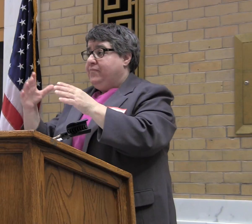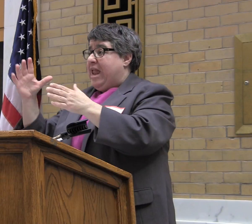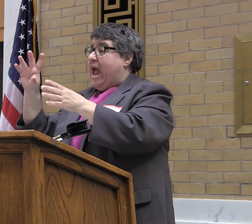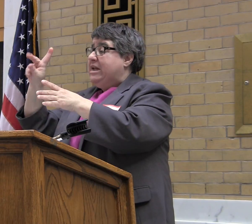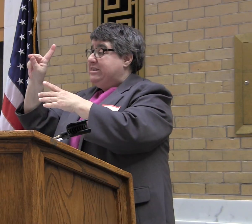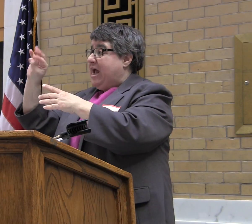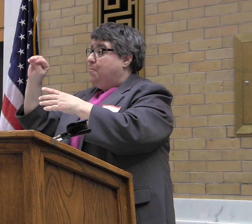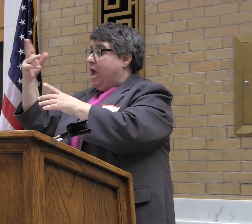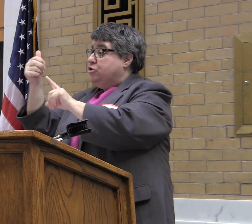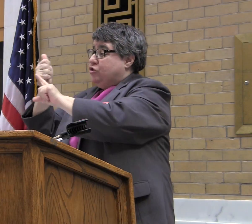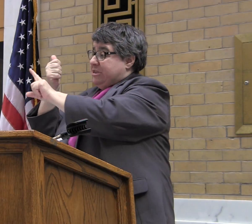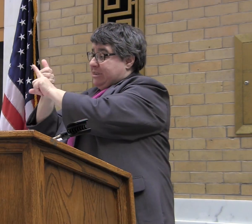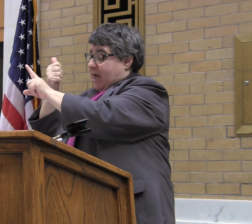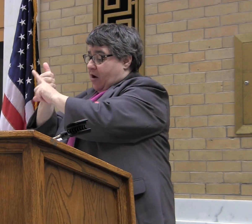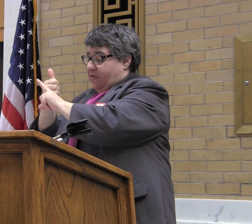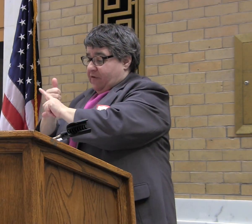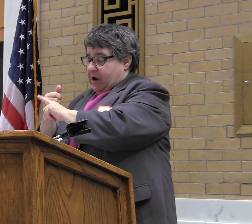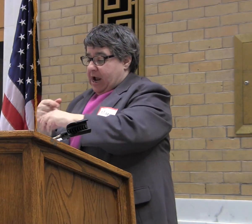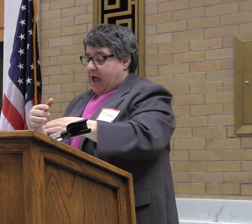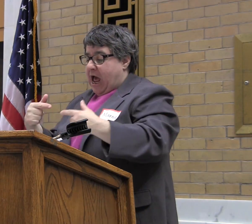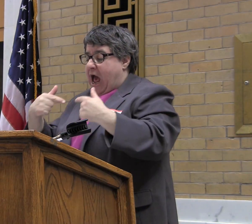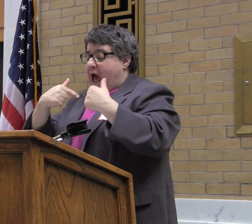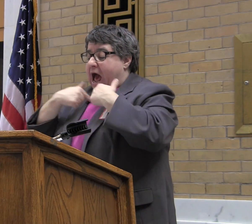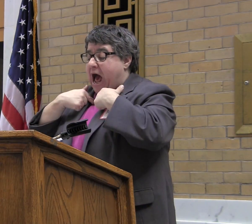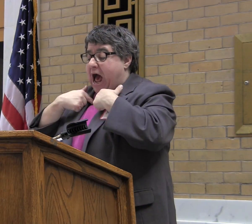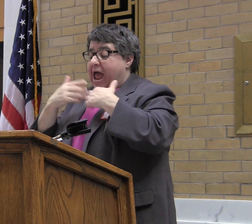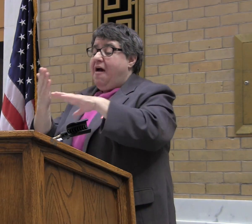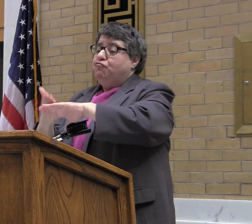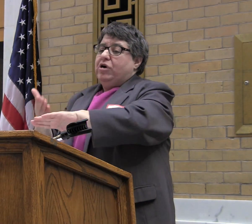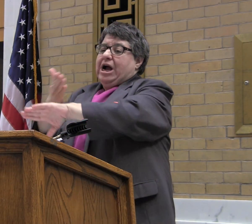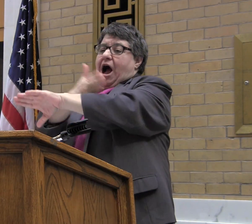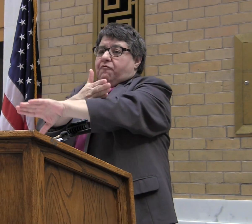to fund all of these programs and DMH itself,